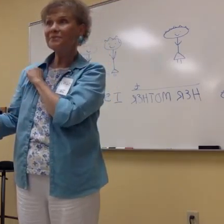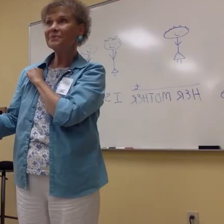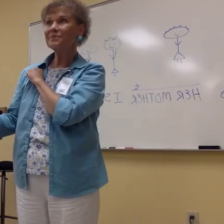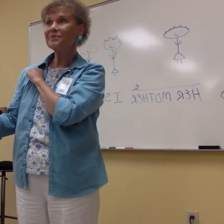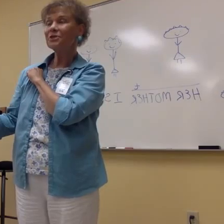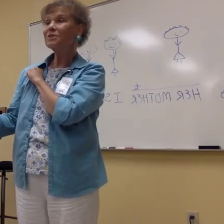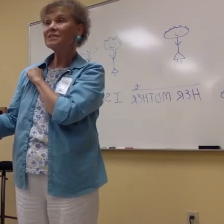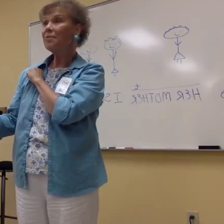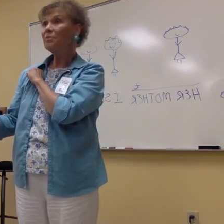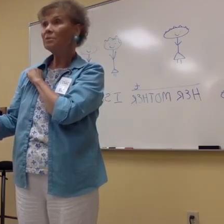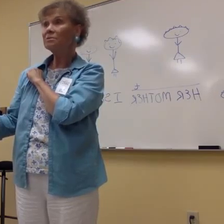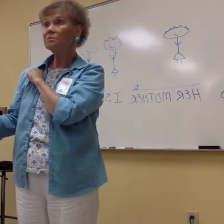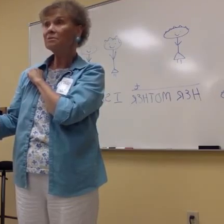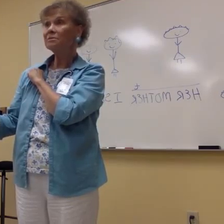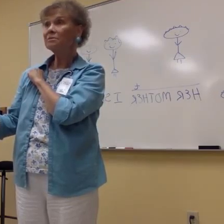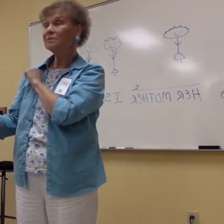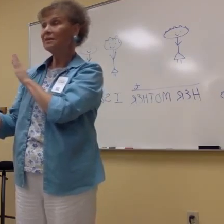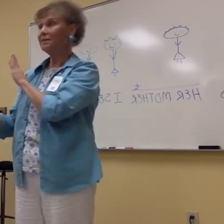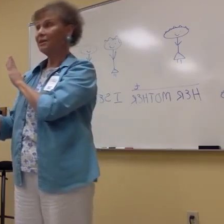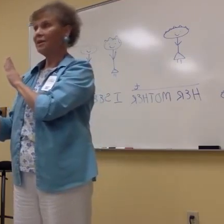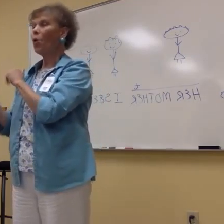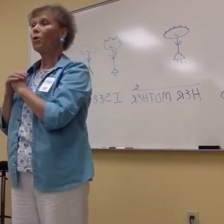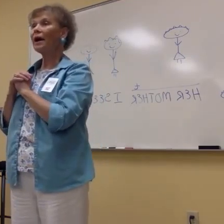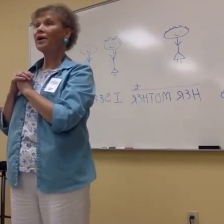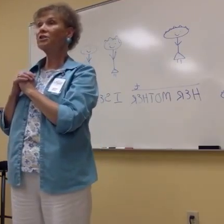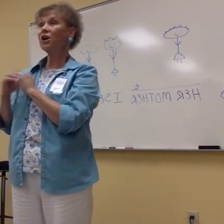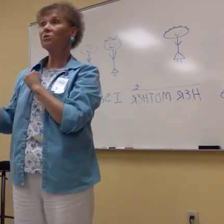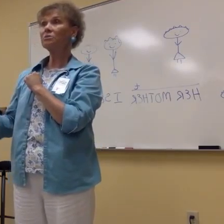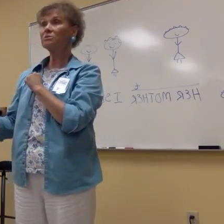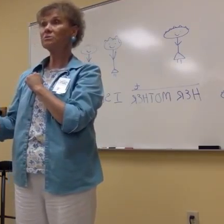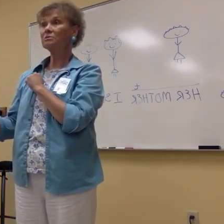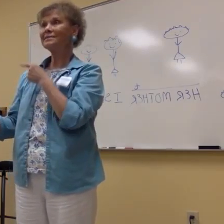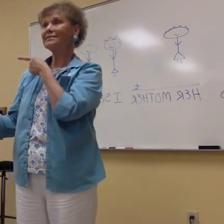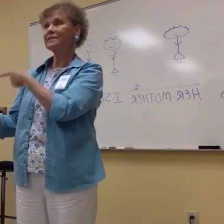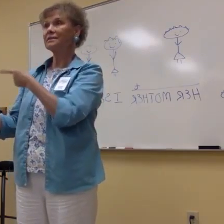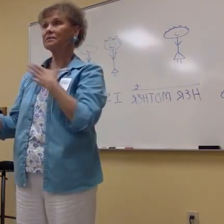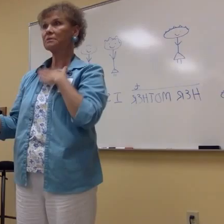Are you her friend? are you her friend? You, her friend?